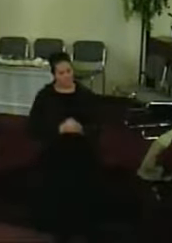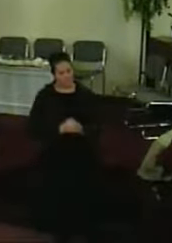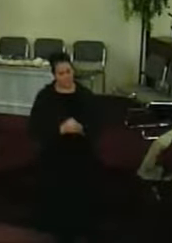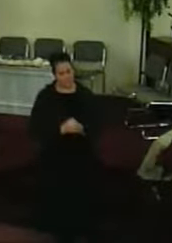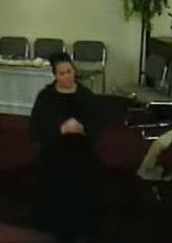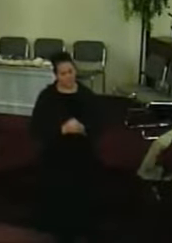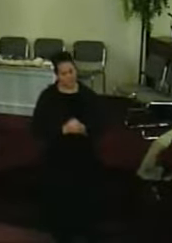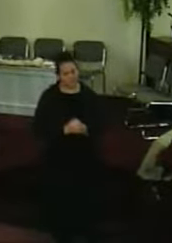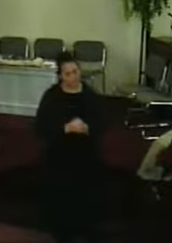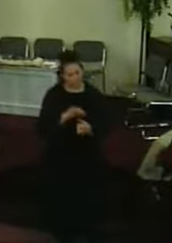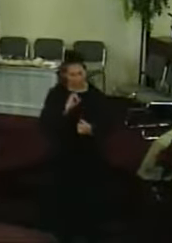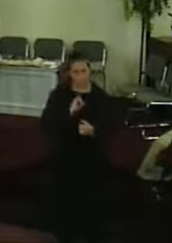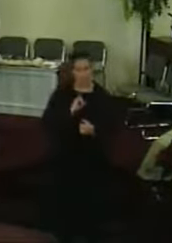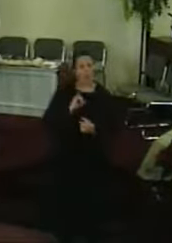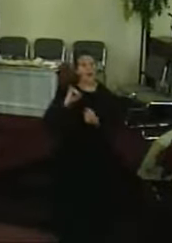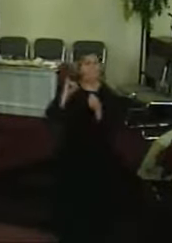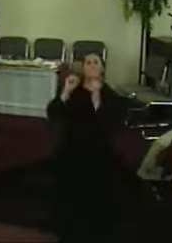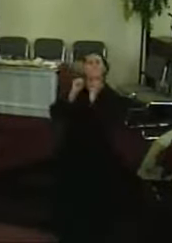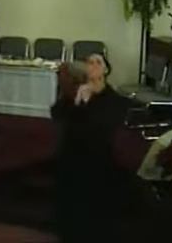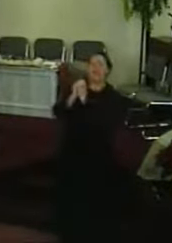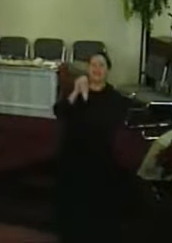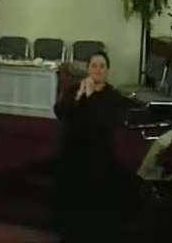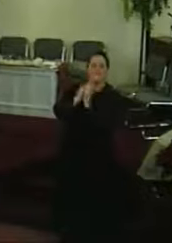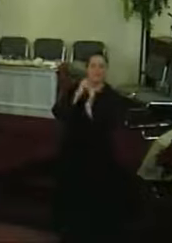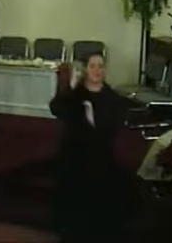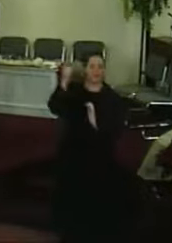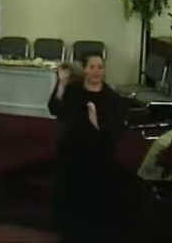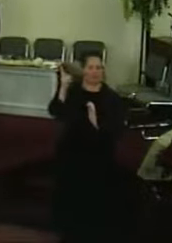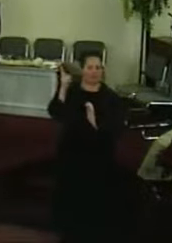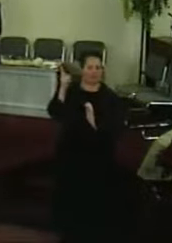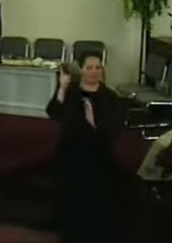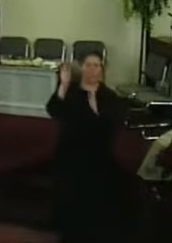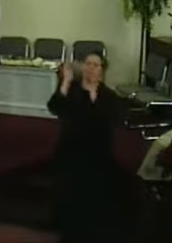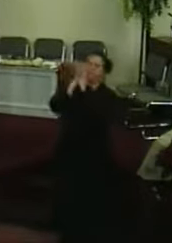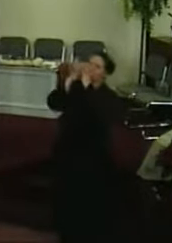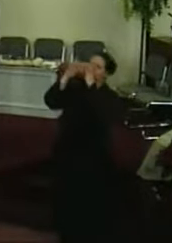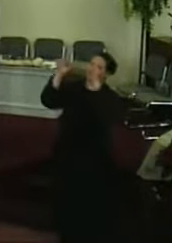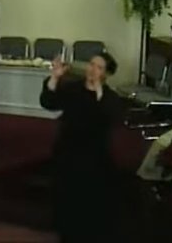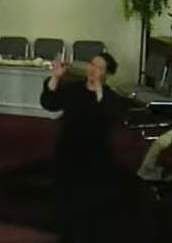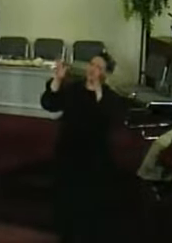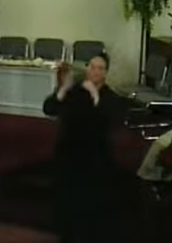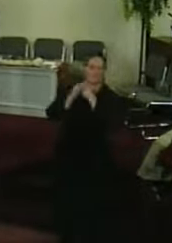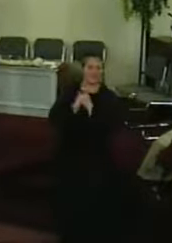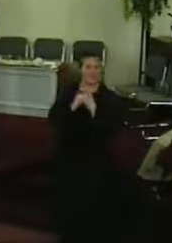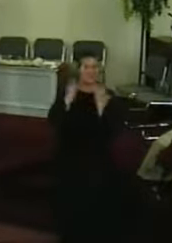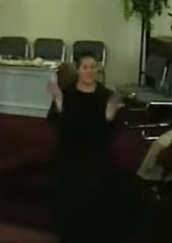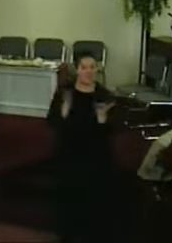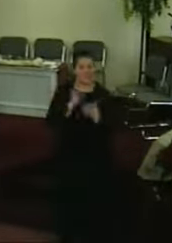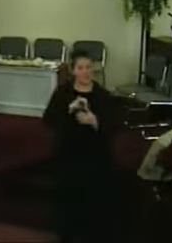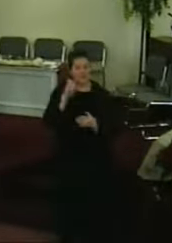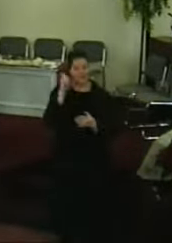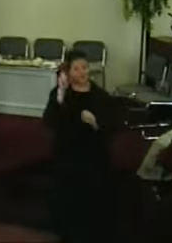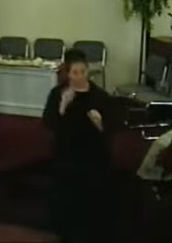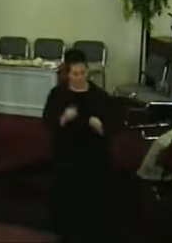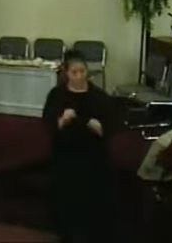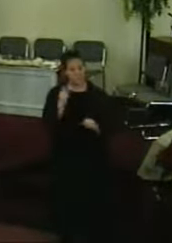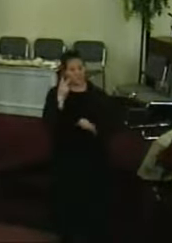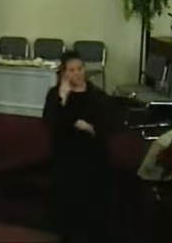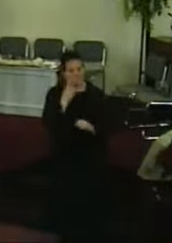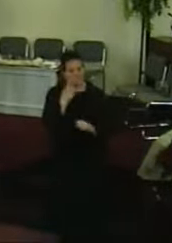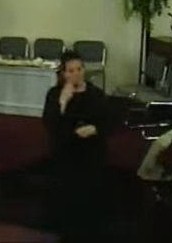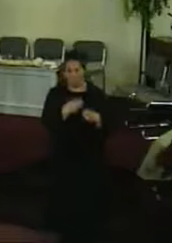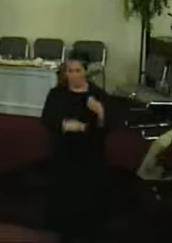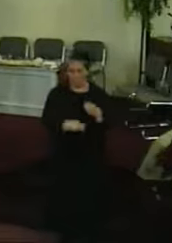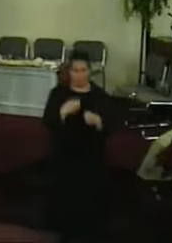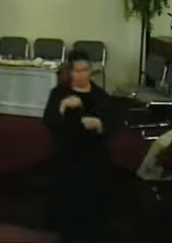I'm going to magnify him, be strong in faith. And the things that I can see, the things that are part of this world, the problems,